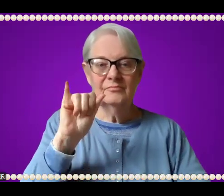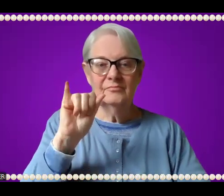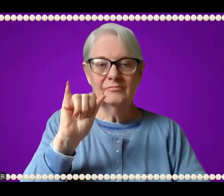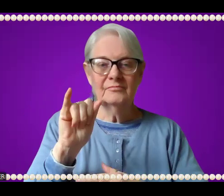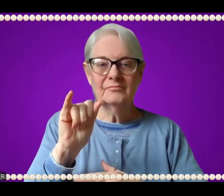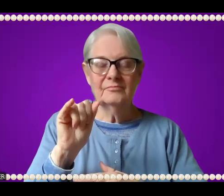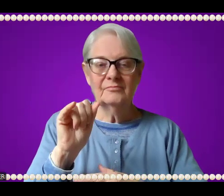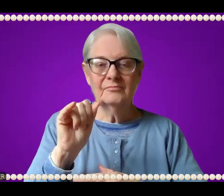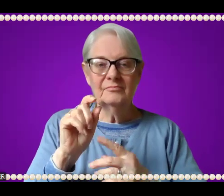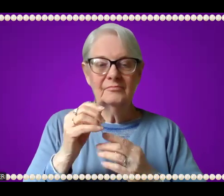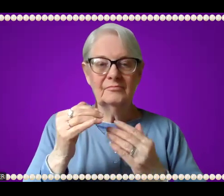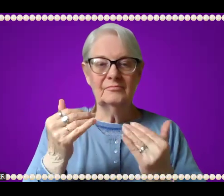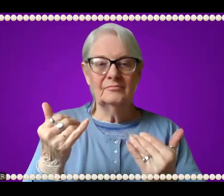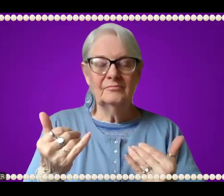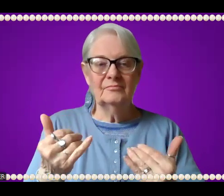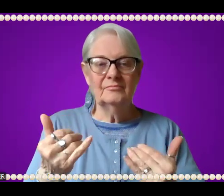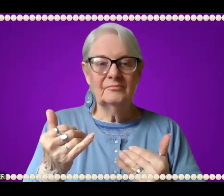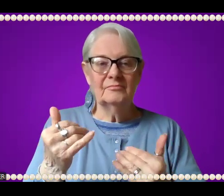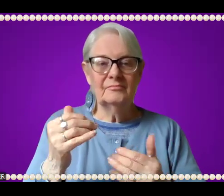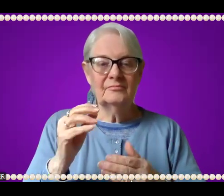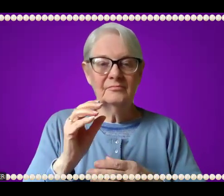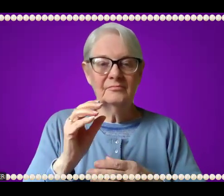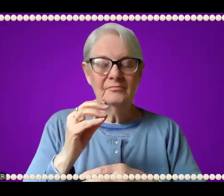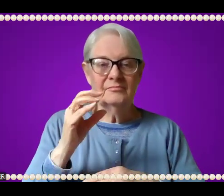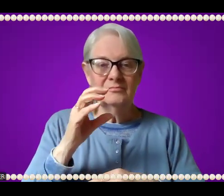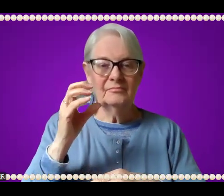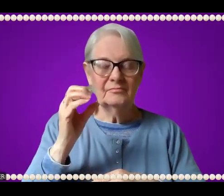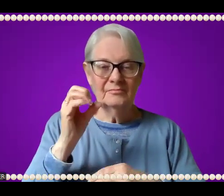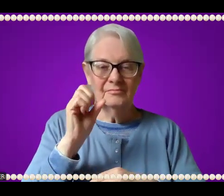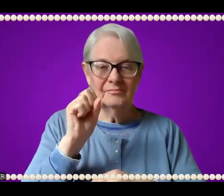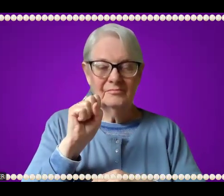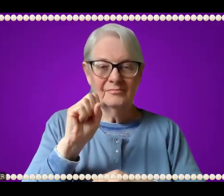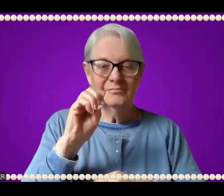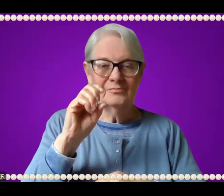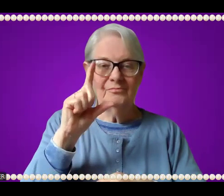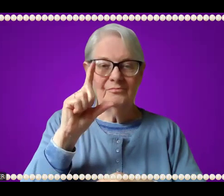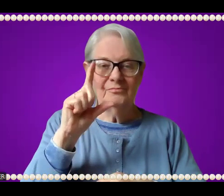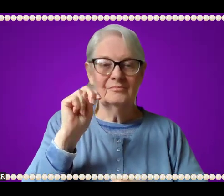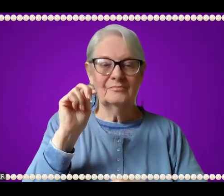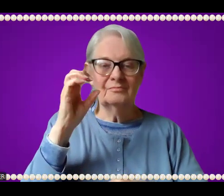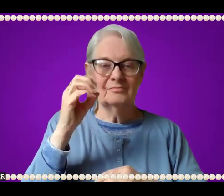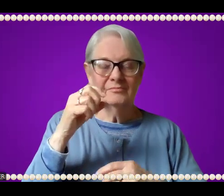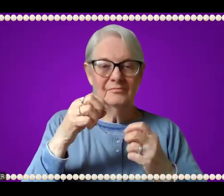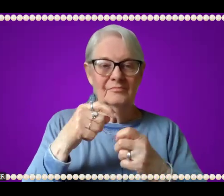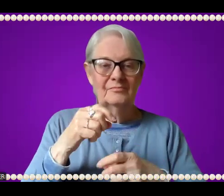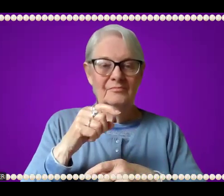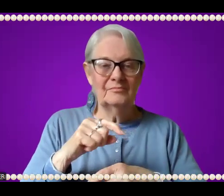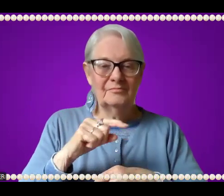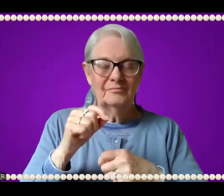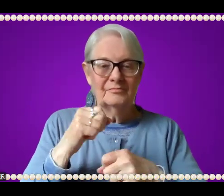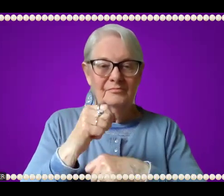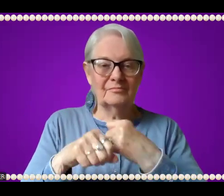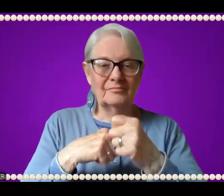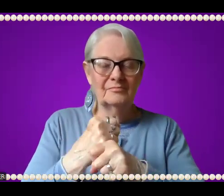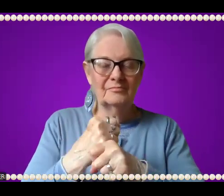it is for me the more I use it. Solomon becomes king. He asks God for